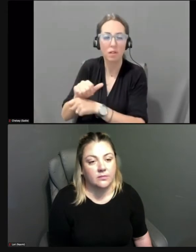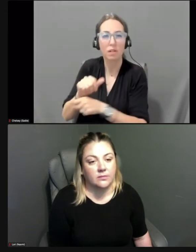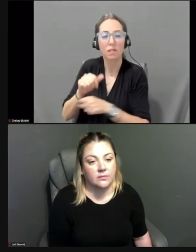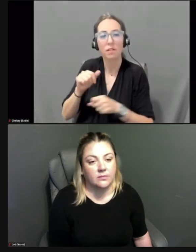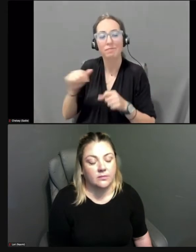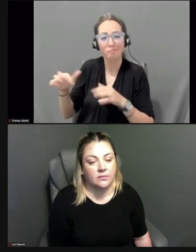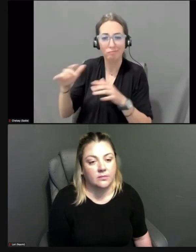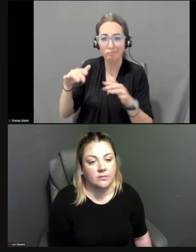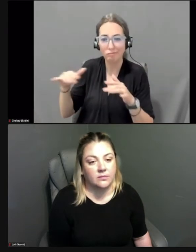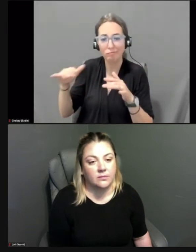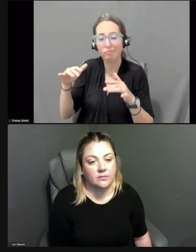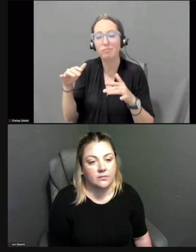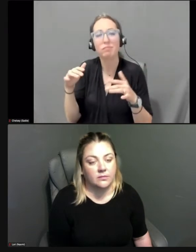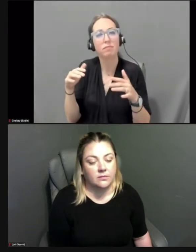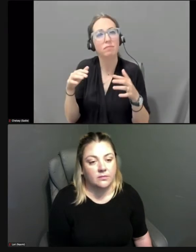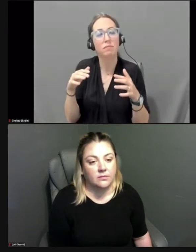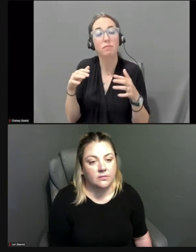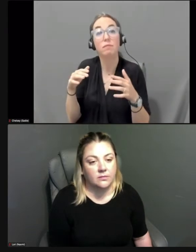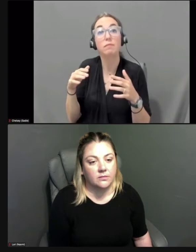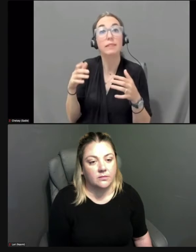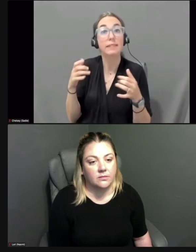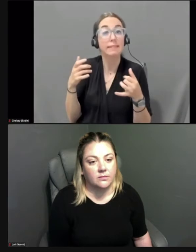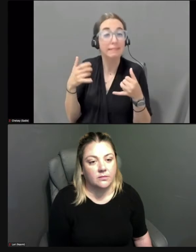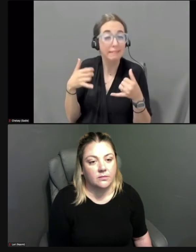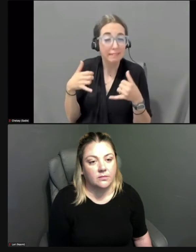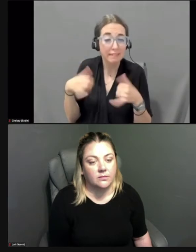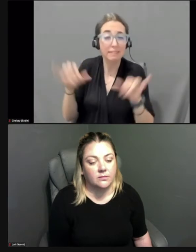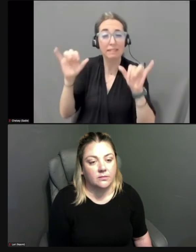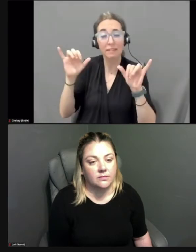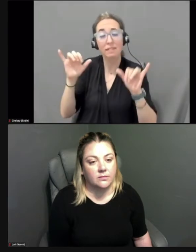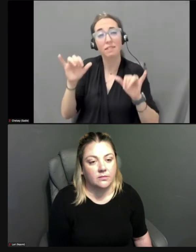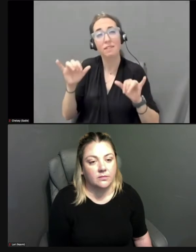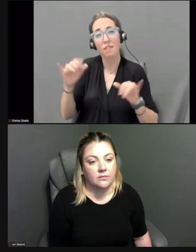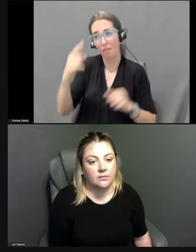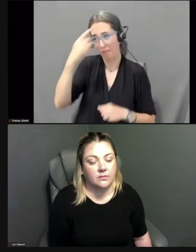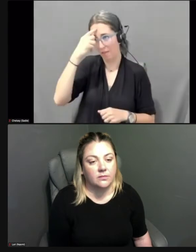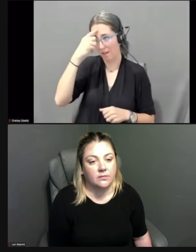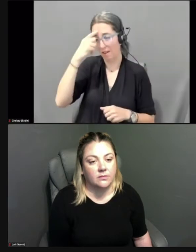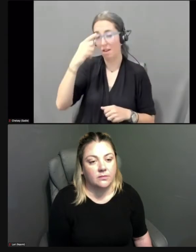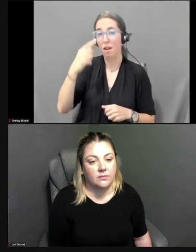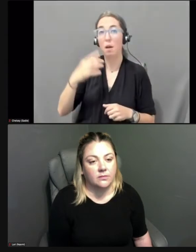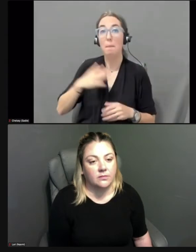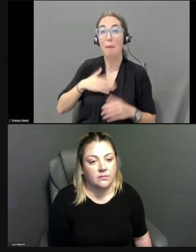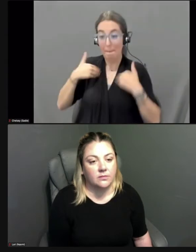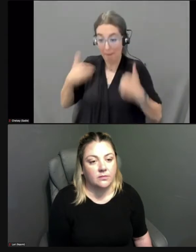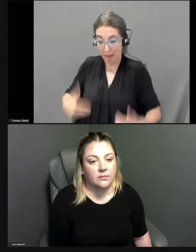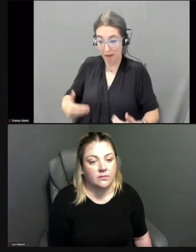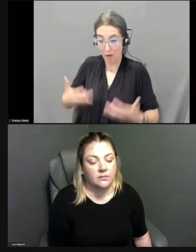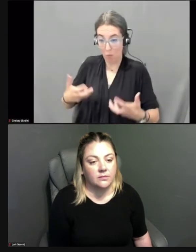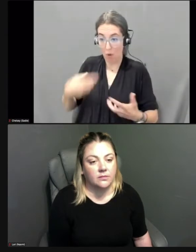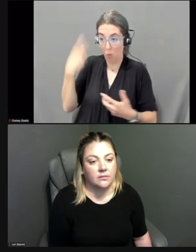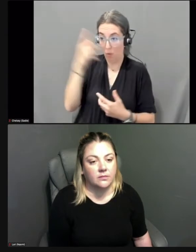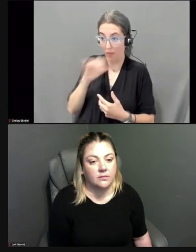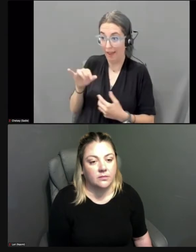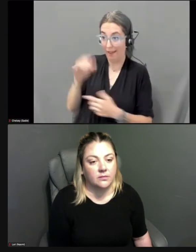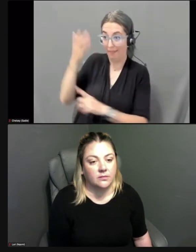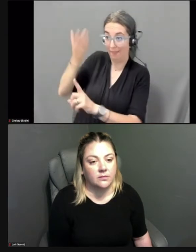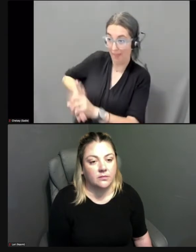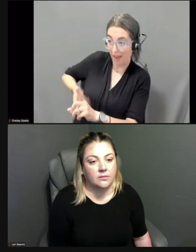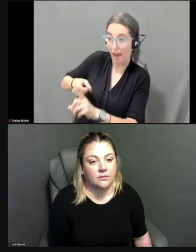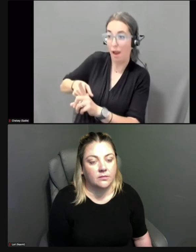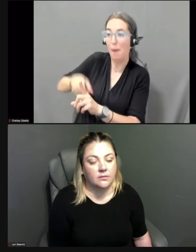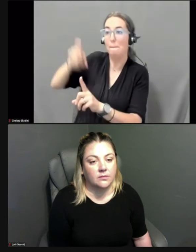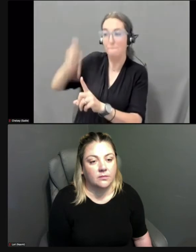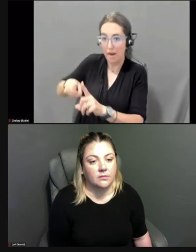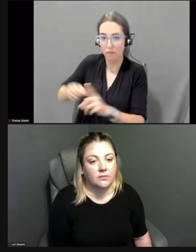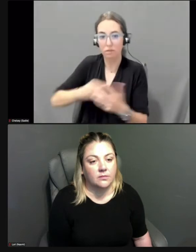the idea that I had to do a lot of things in order to maintain a certain body weight. Like again, like I had to diet, I had to exercise, I had to do all